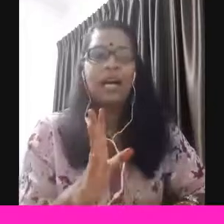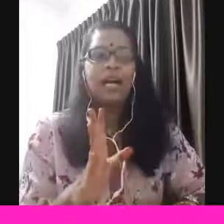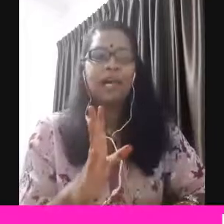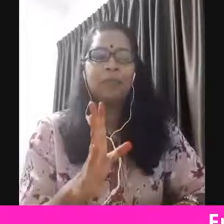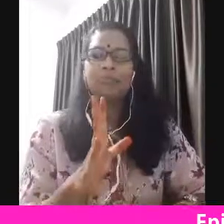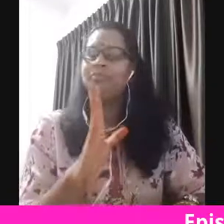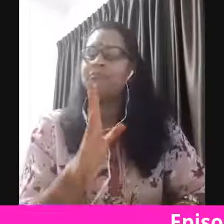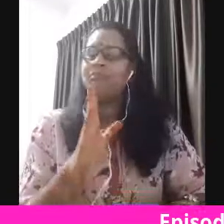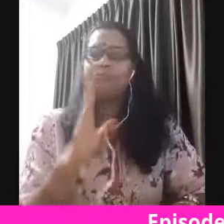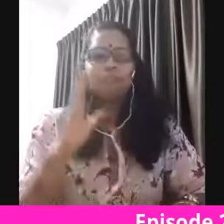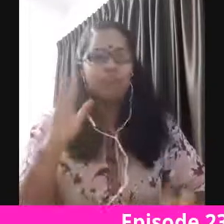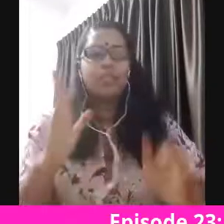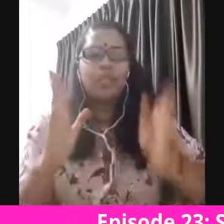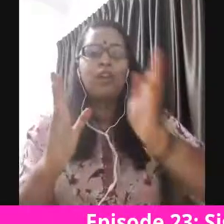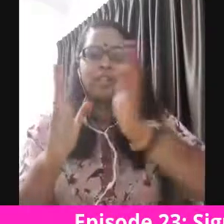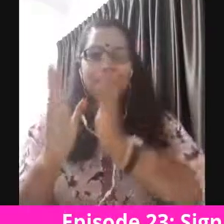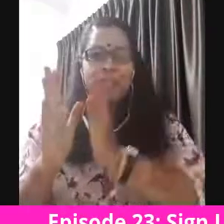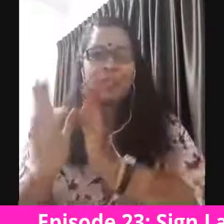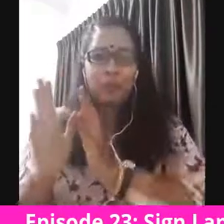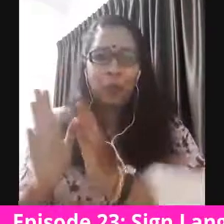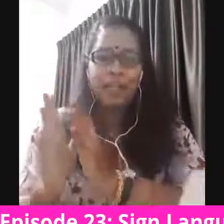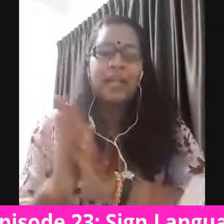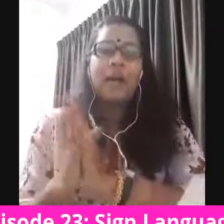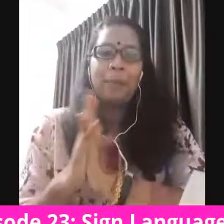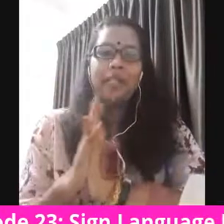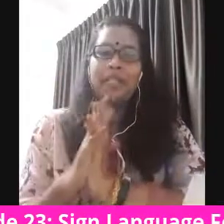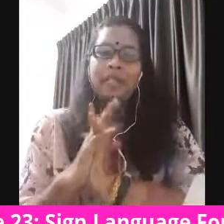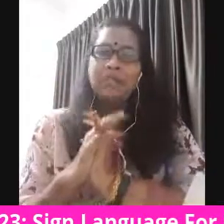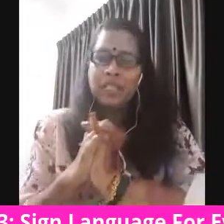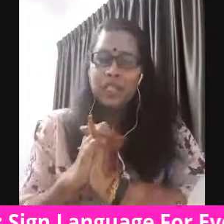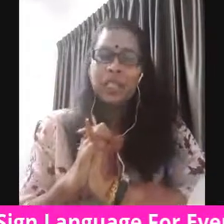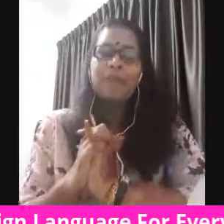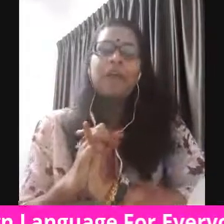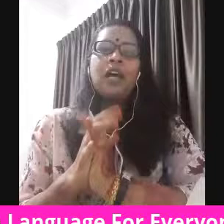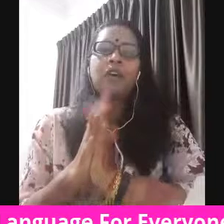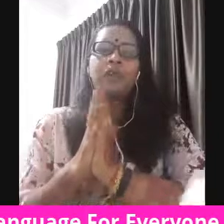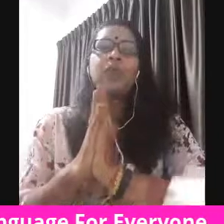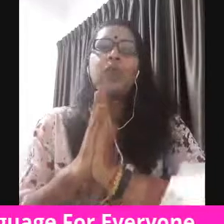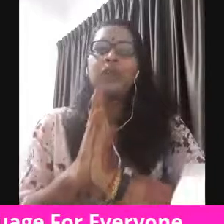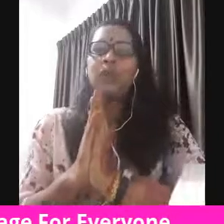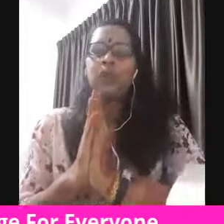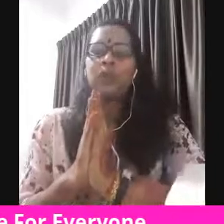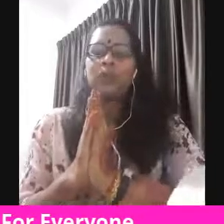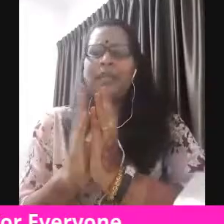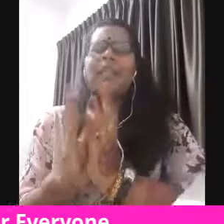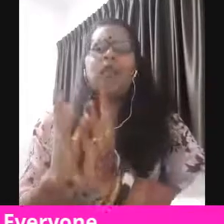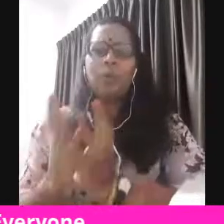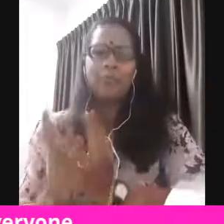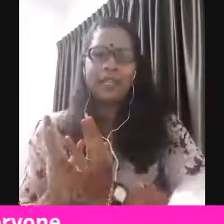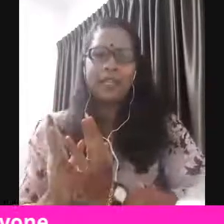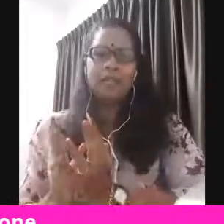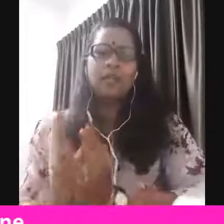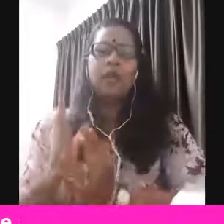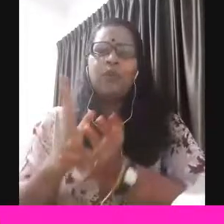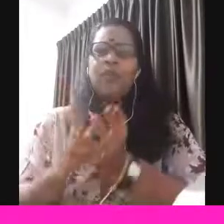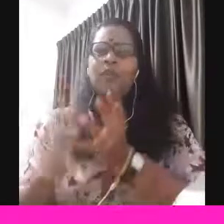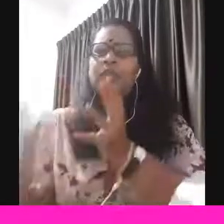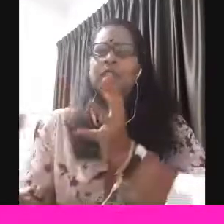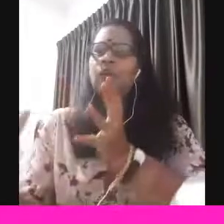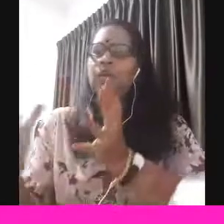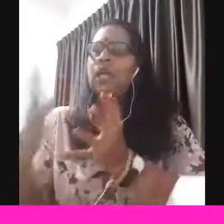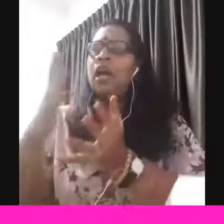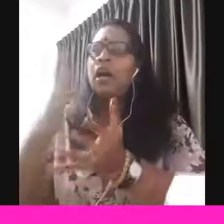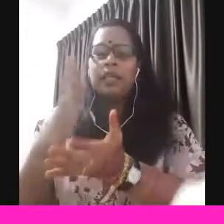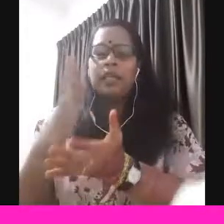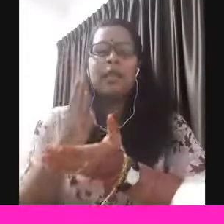follow they got specific one. But in Mhm, Mhm. Malaysia, we don't want to make it complicated. When